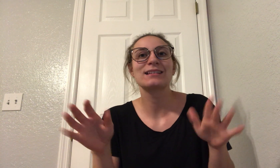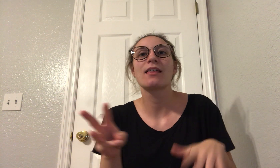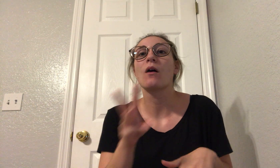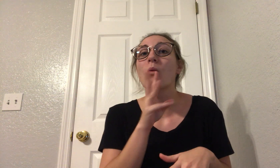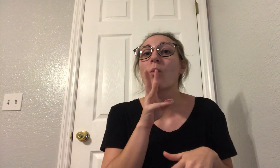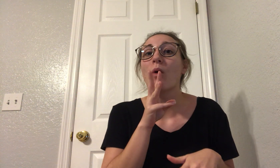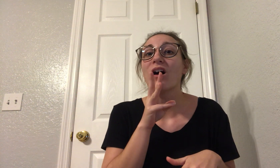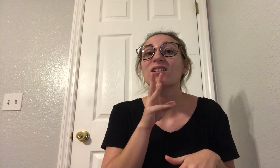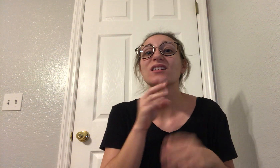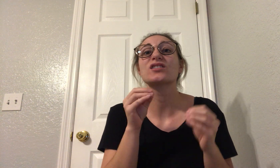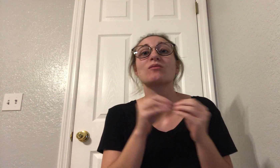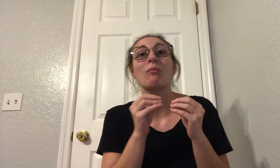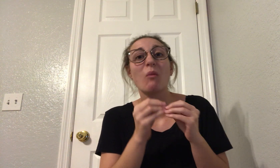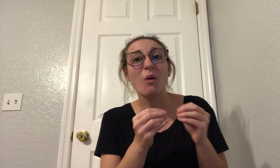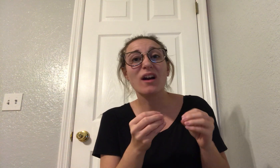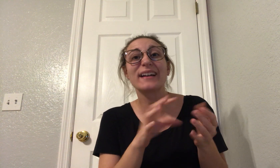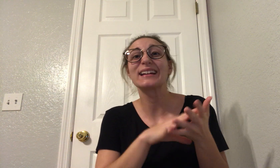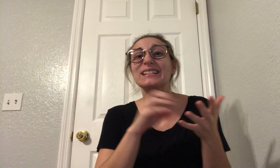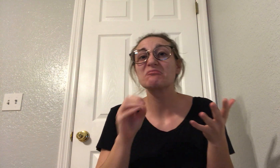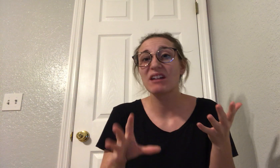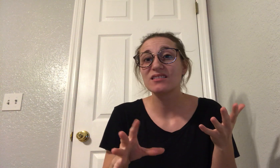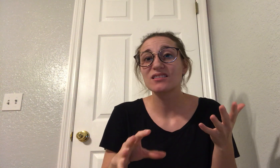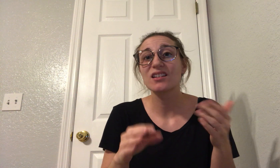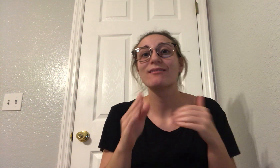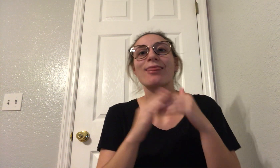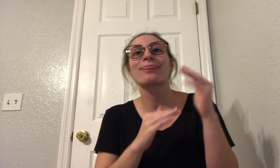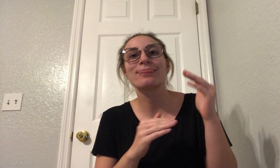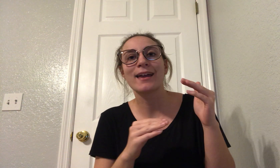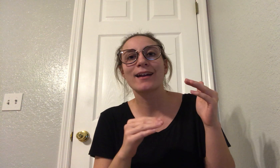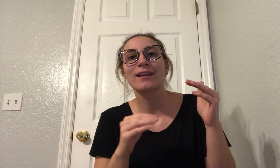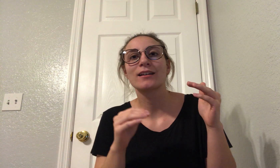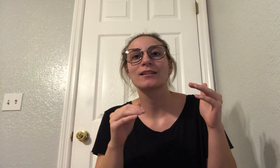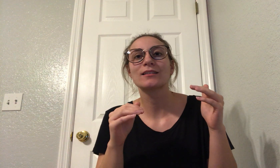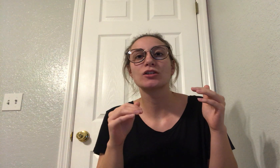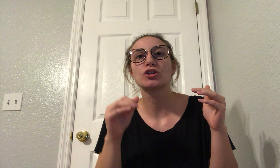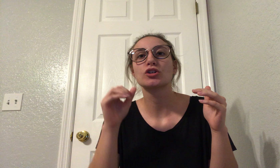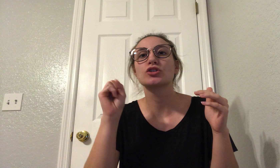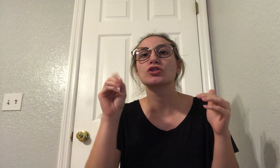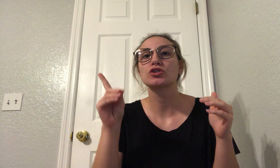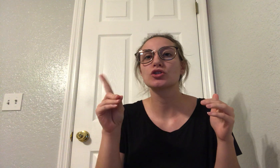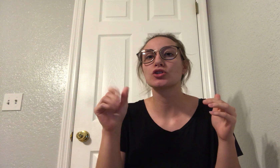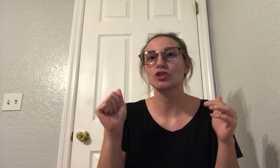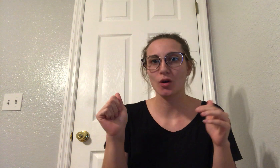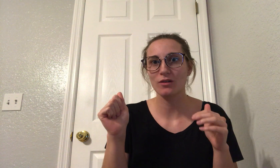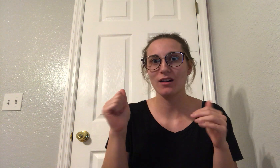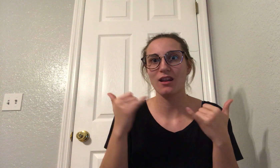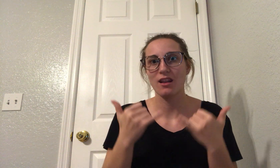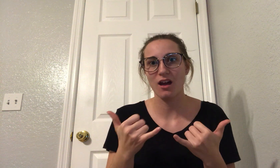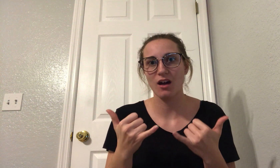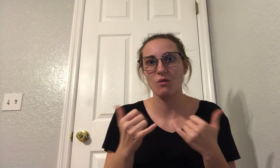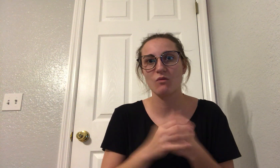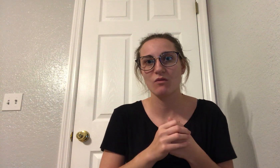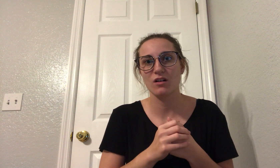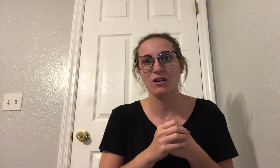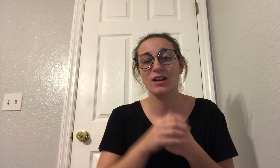than soda now. It's diet soda you can find, obviously, and when it comes